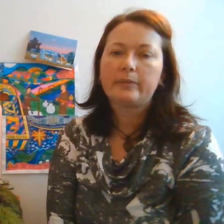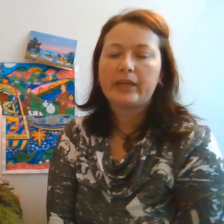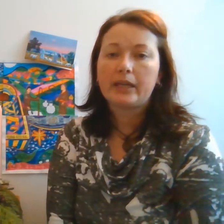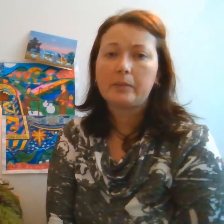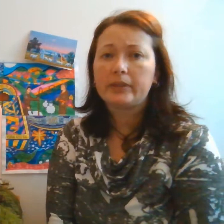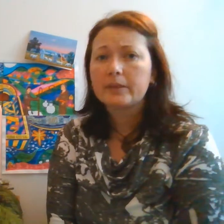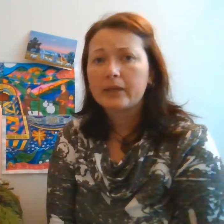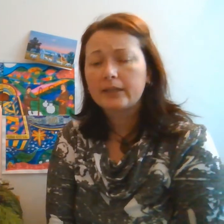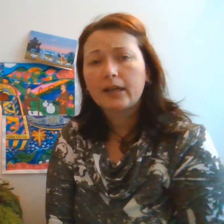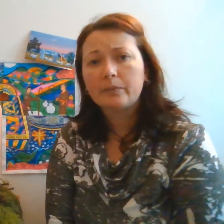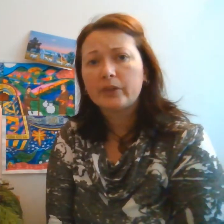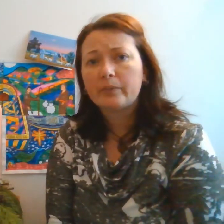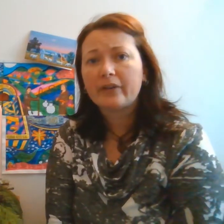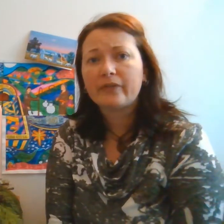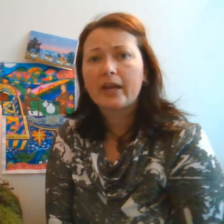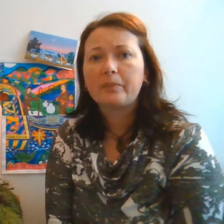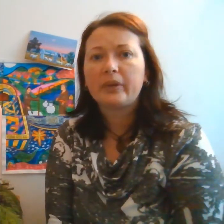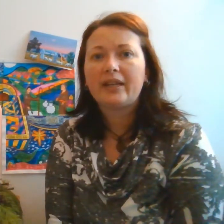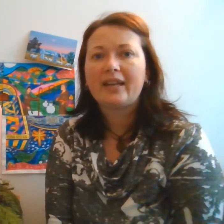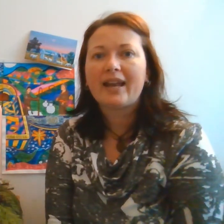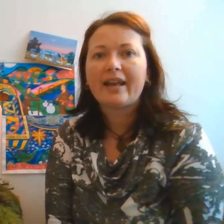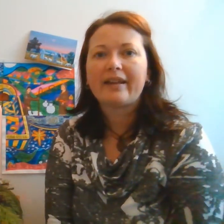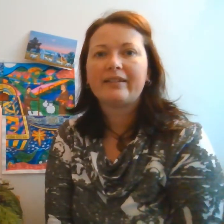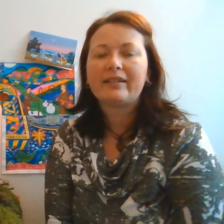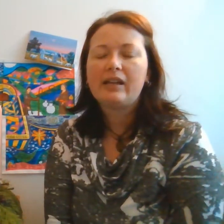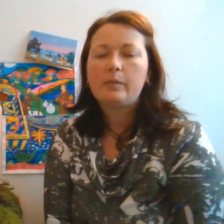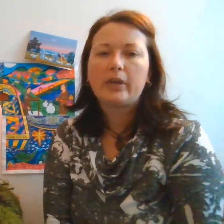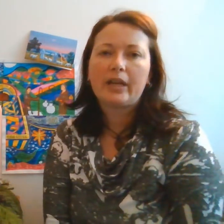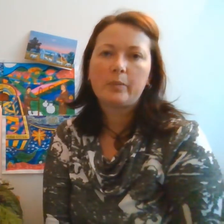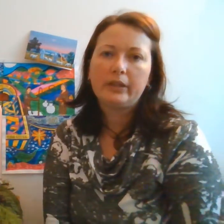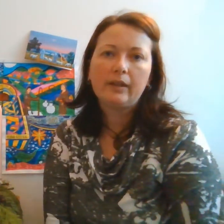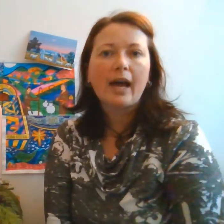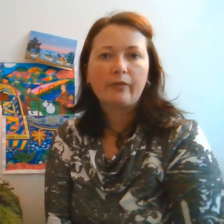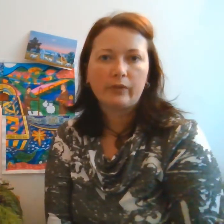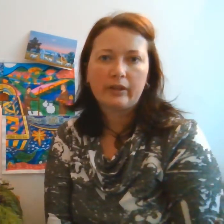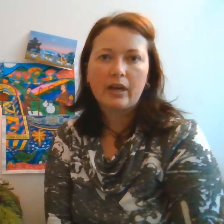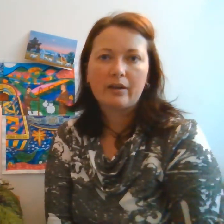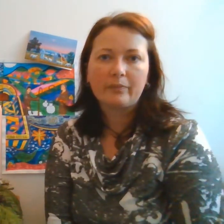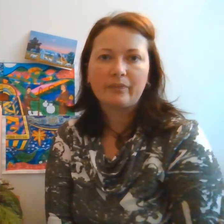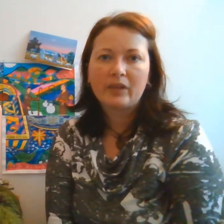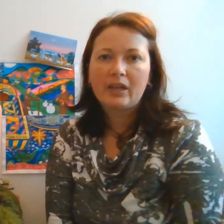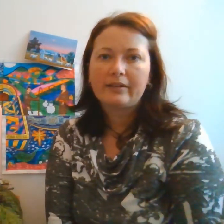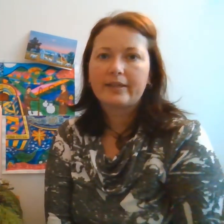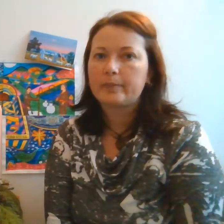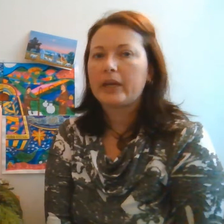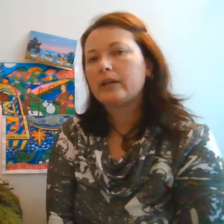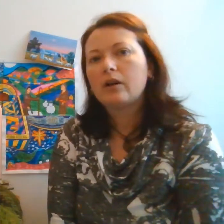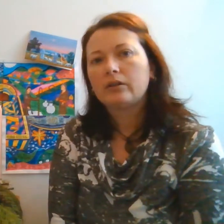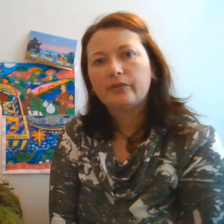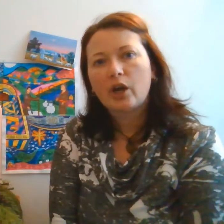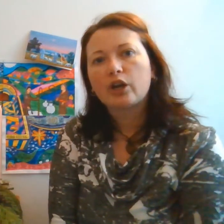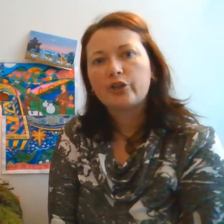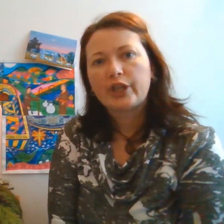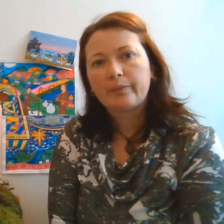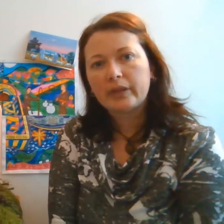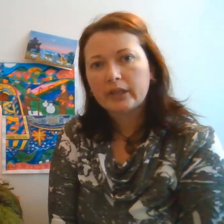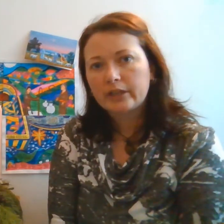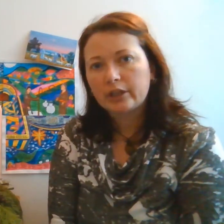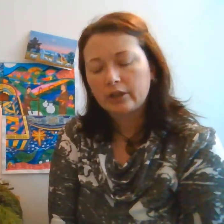being able to spend time with my family and being able to laugh with them despite all of the hardship that this year